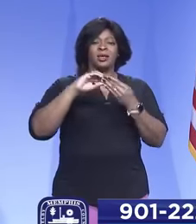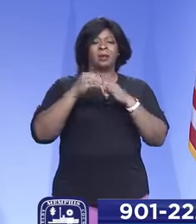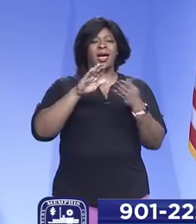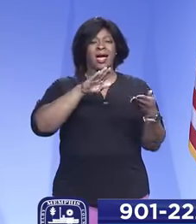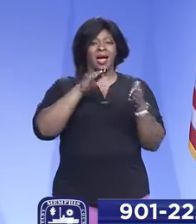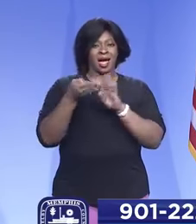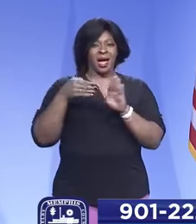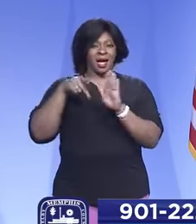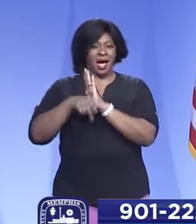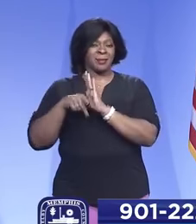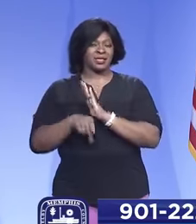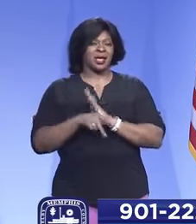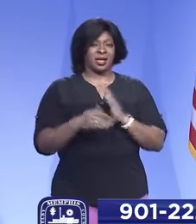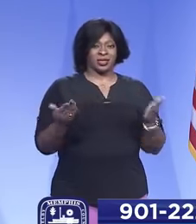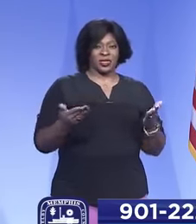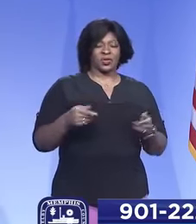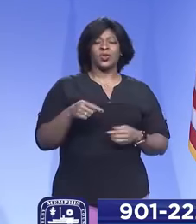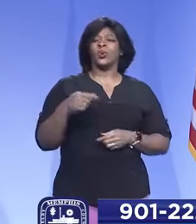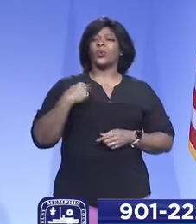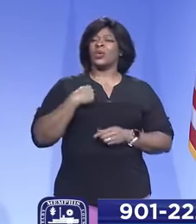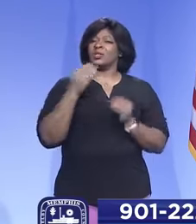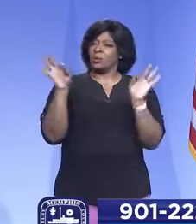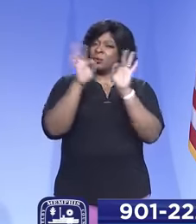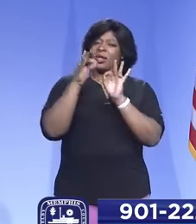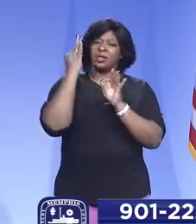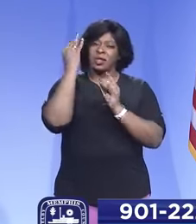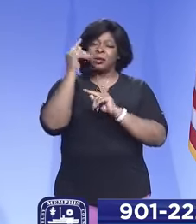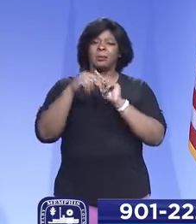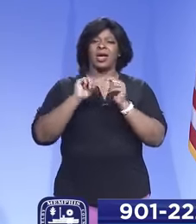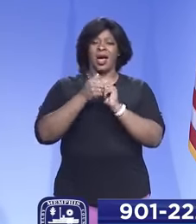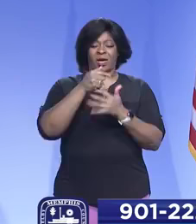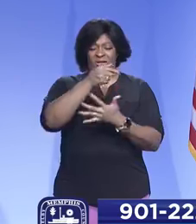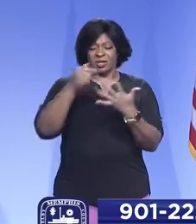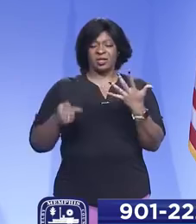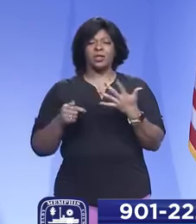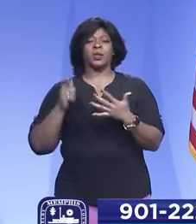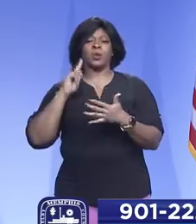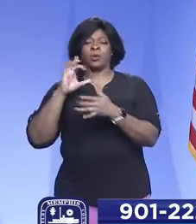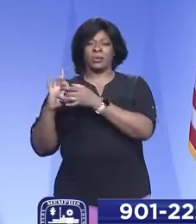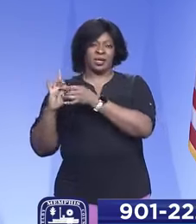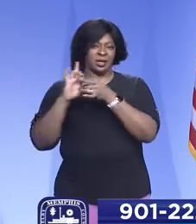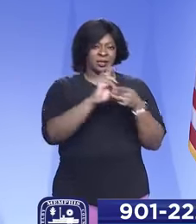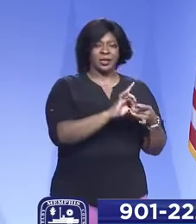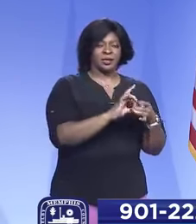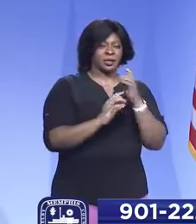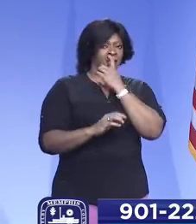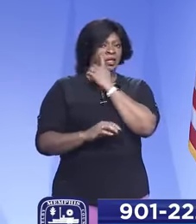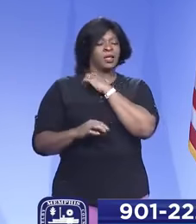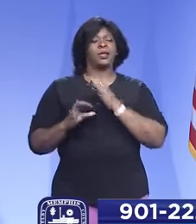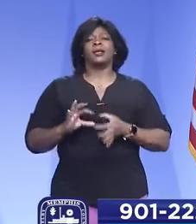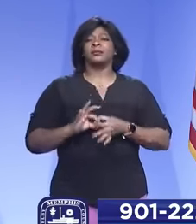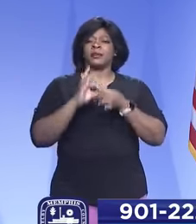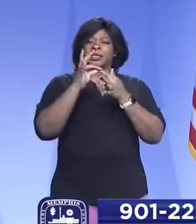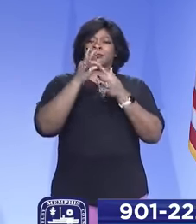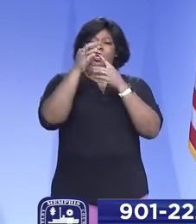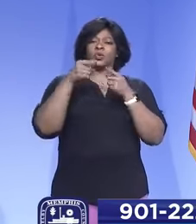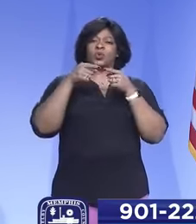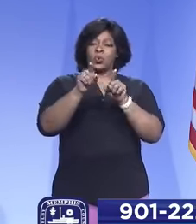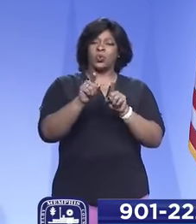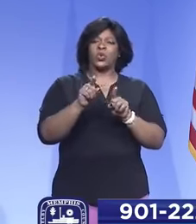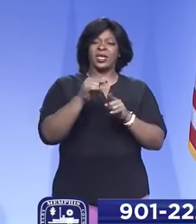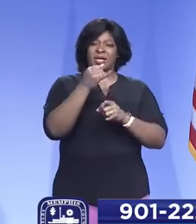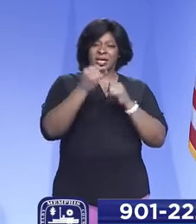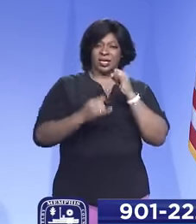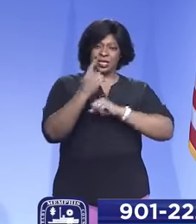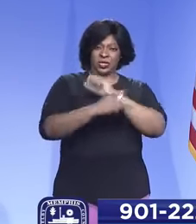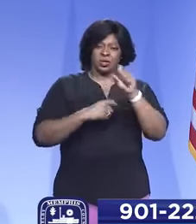homicides this year. So it's important that we think about how all of these things are interconnected, particularly as we get towards the end